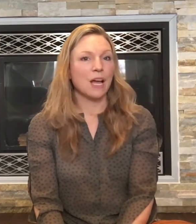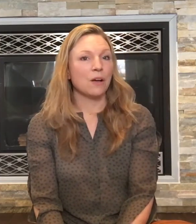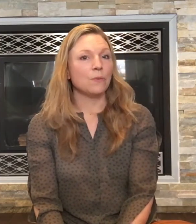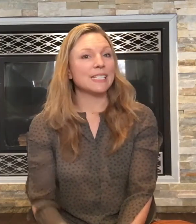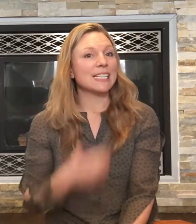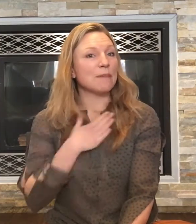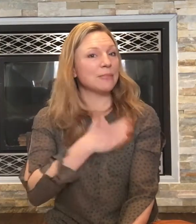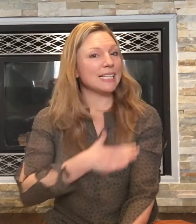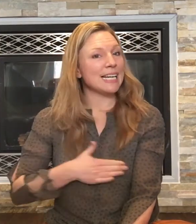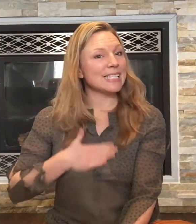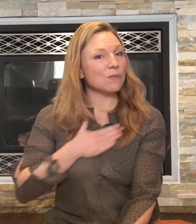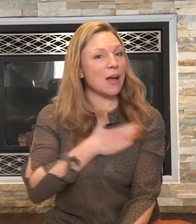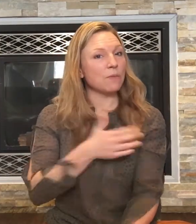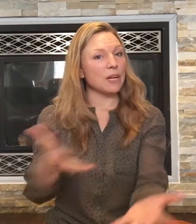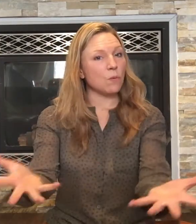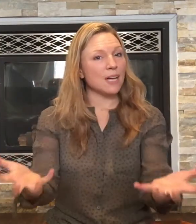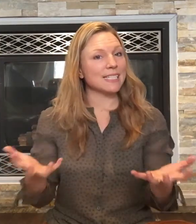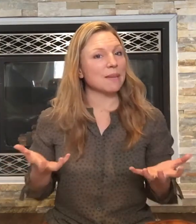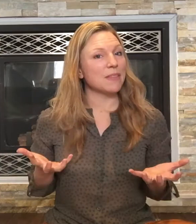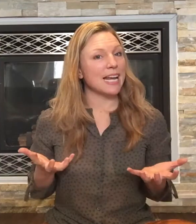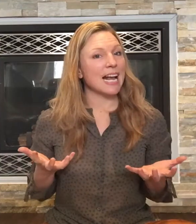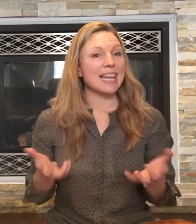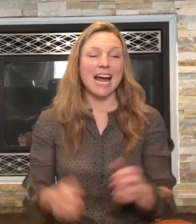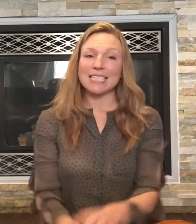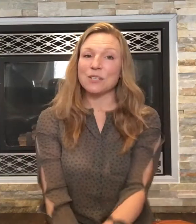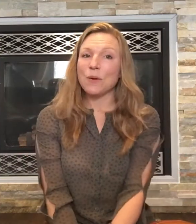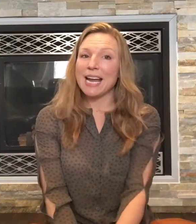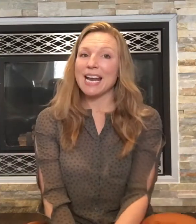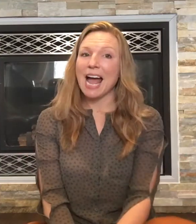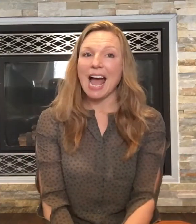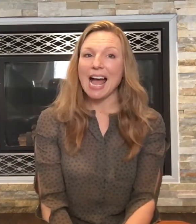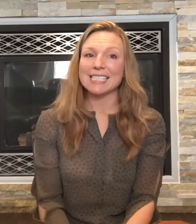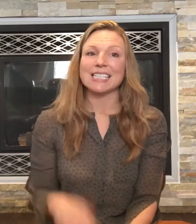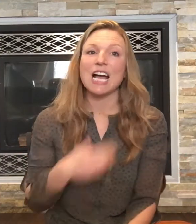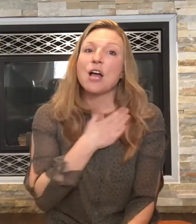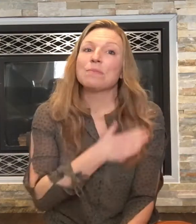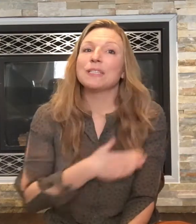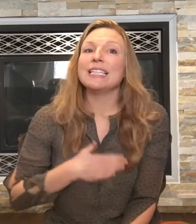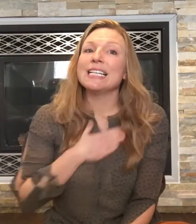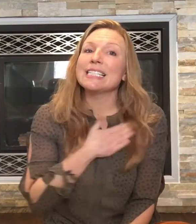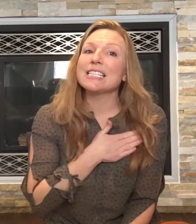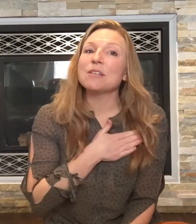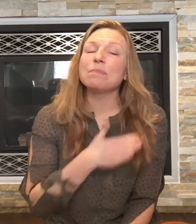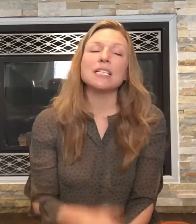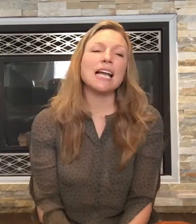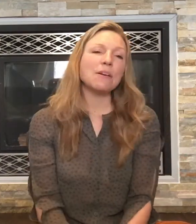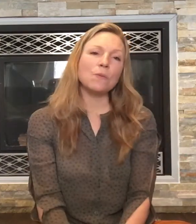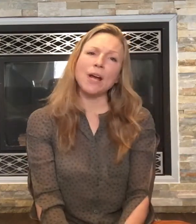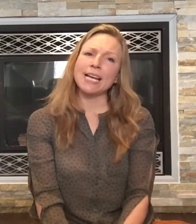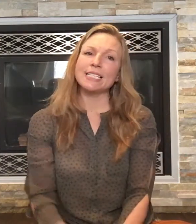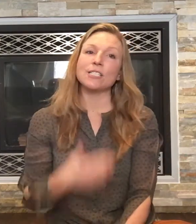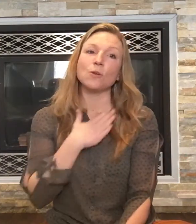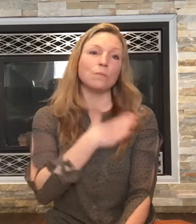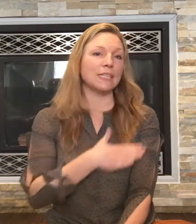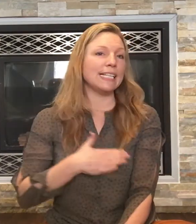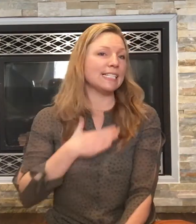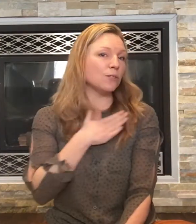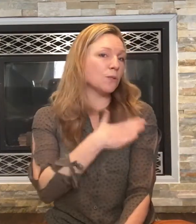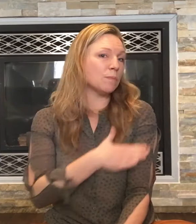We say please when we want something, that's the way to ask. Please is the polite way, so please use